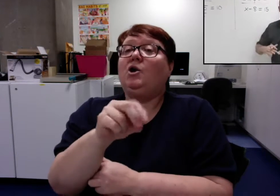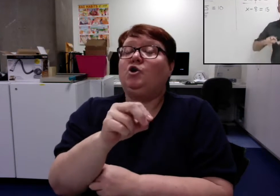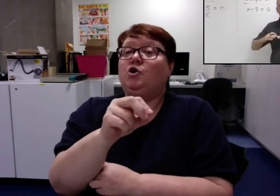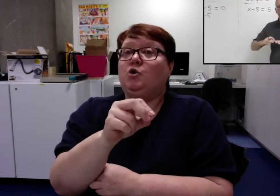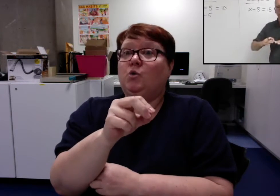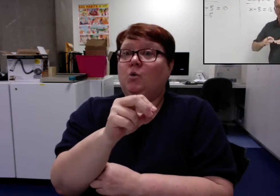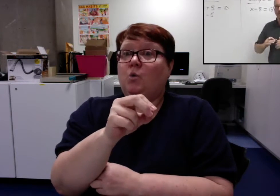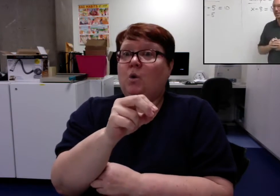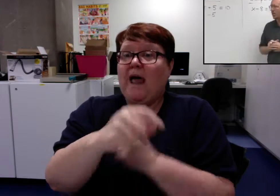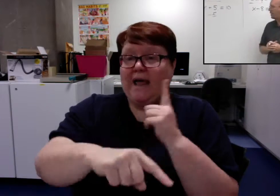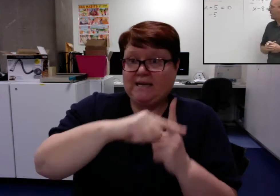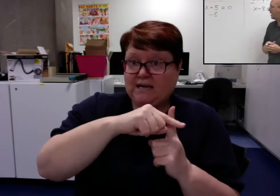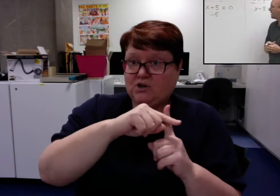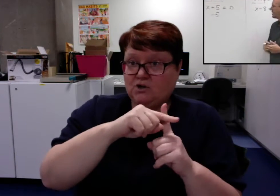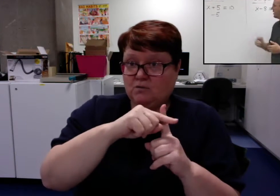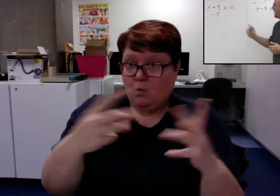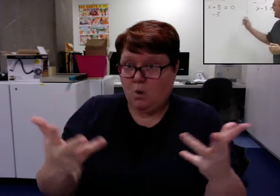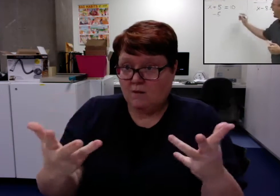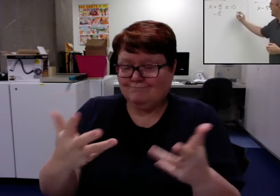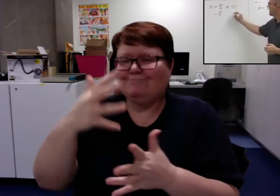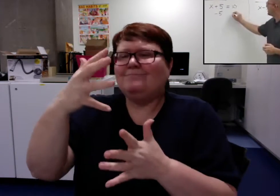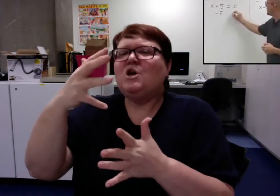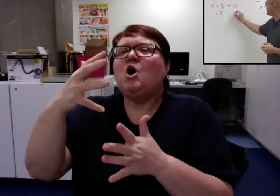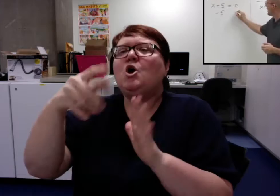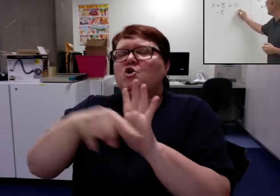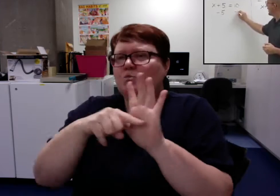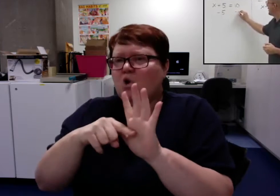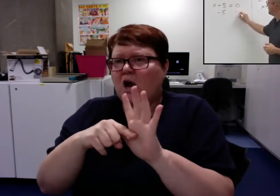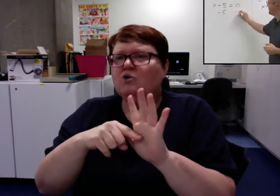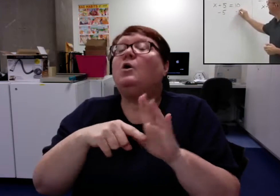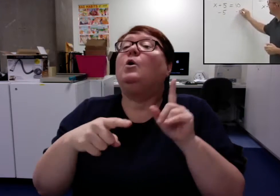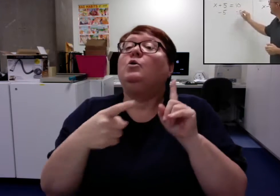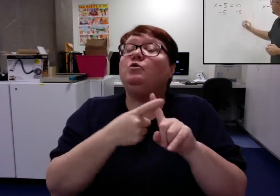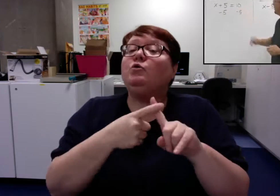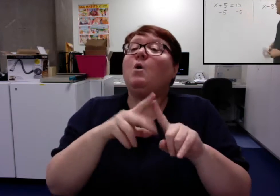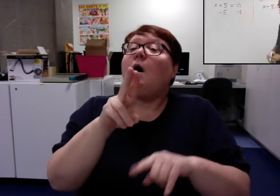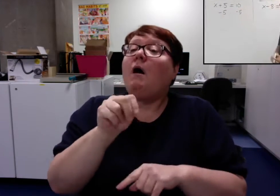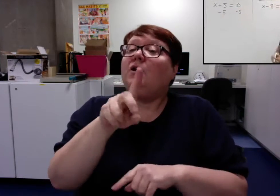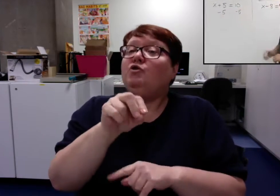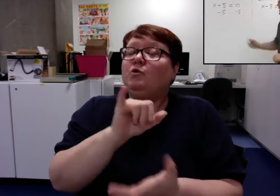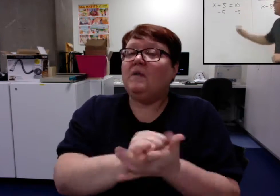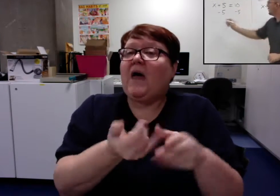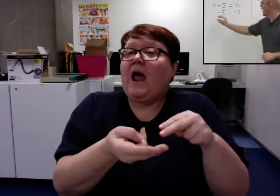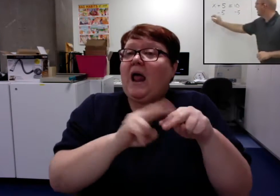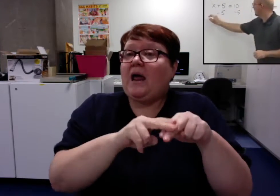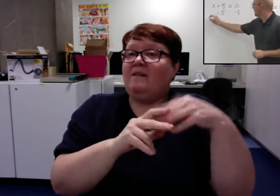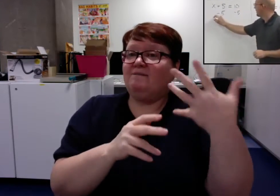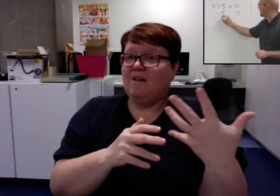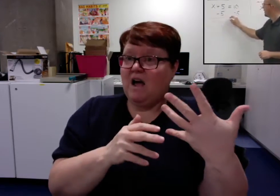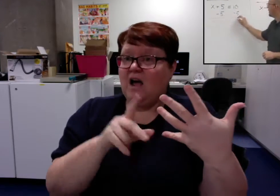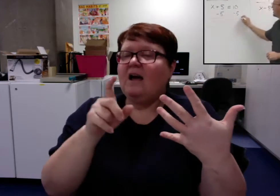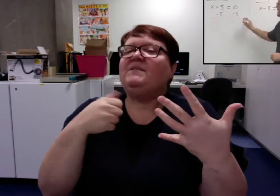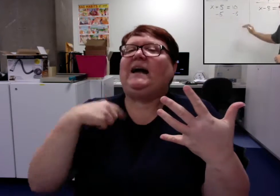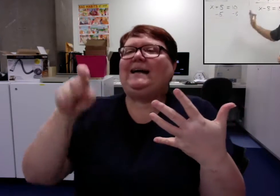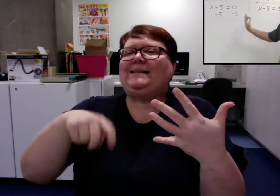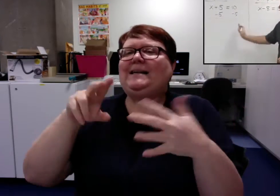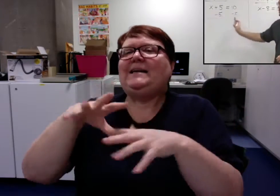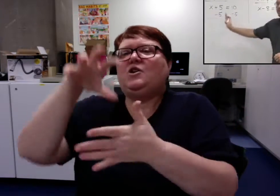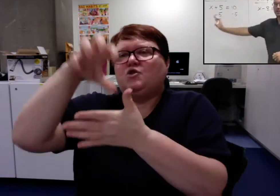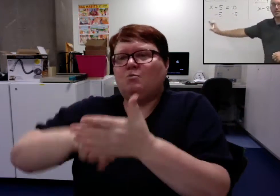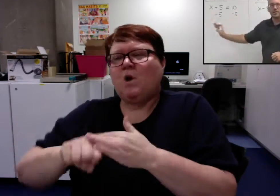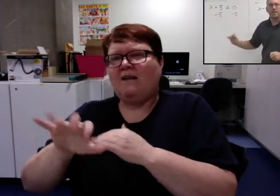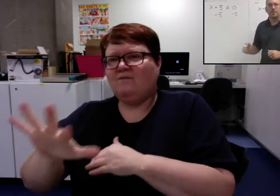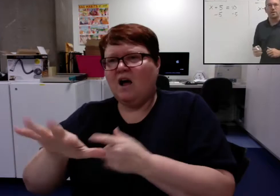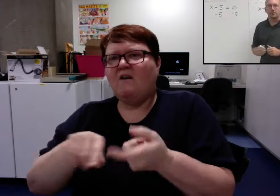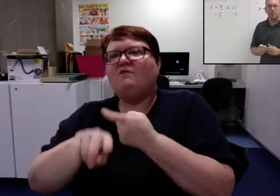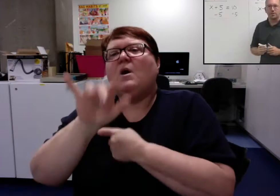both sides, keep my teeter-totter balanced, I need to subtract 5 from the other side as well. As long